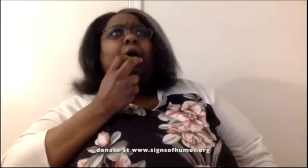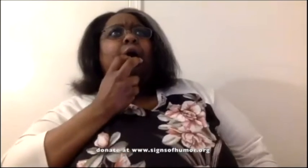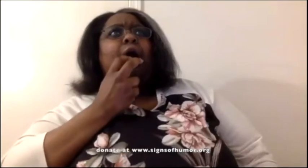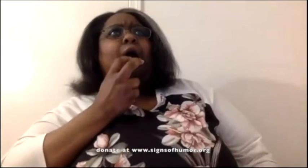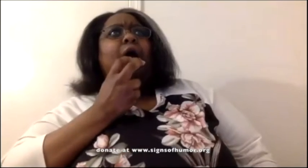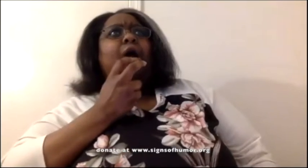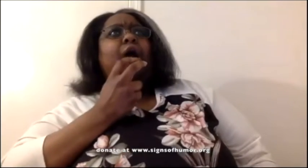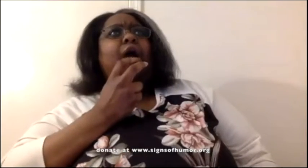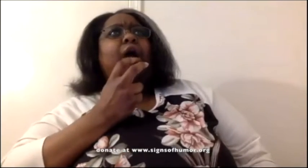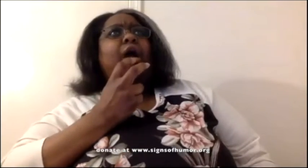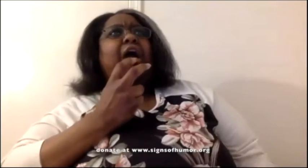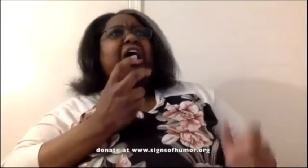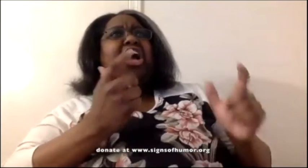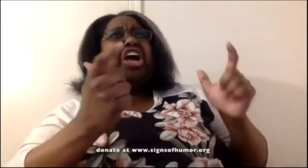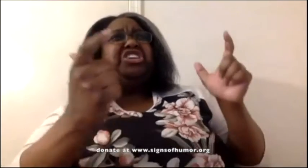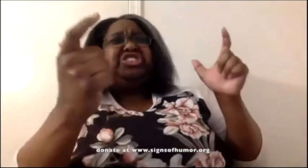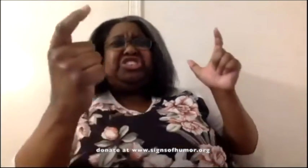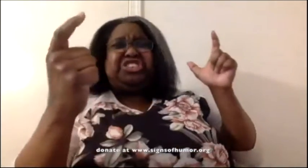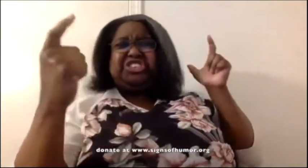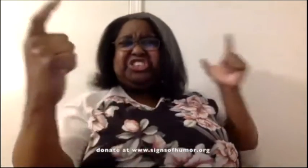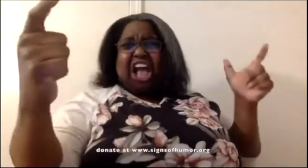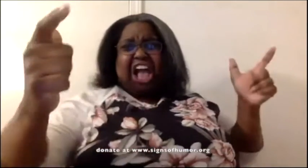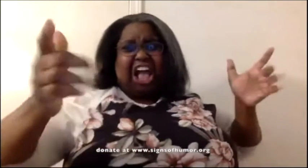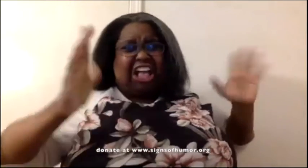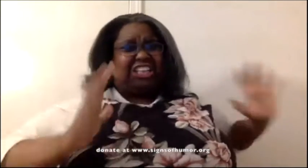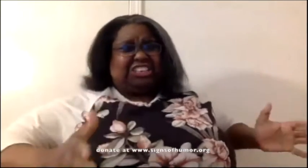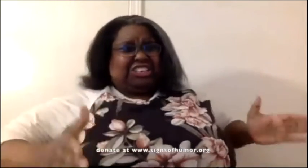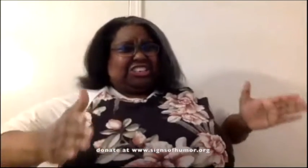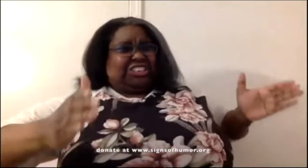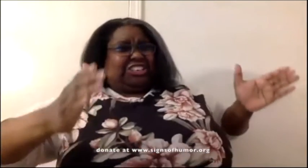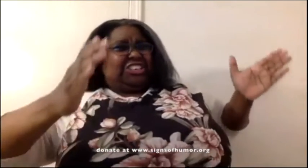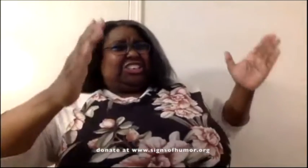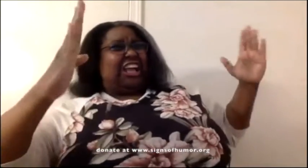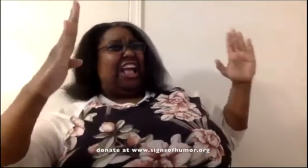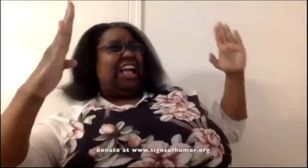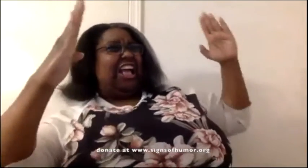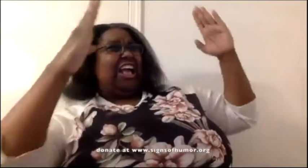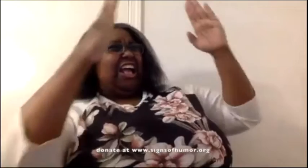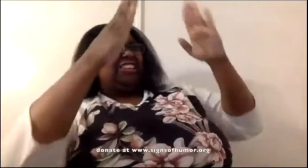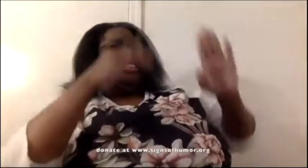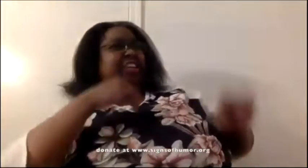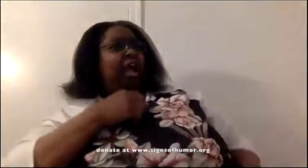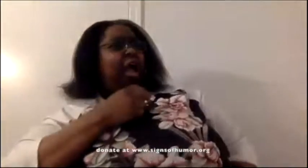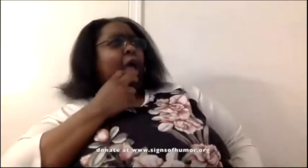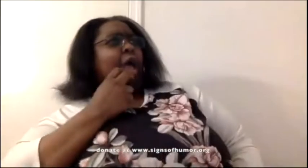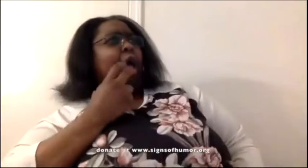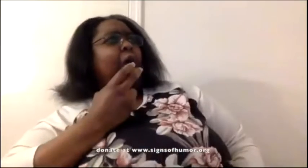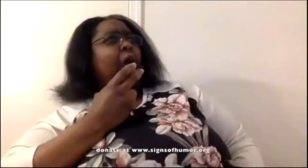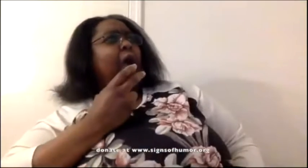And then all of a sudden, I saw this huge,